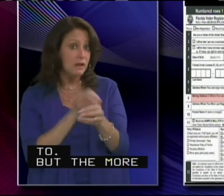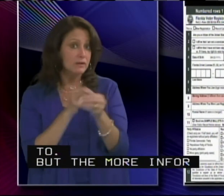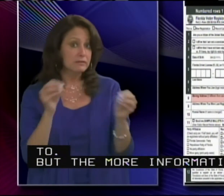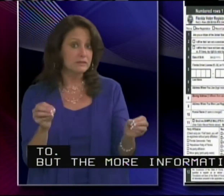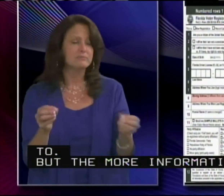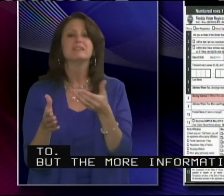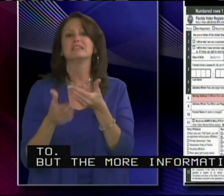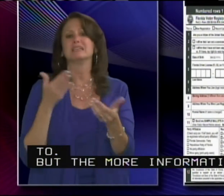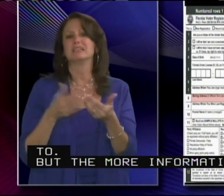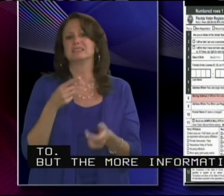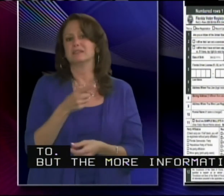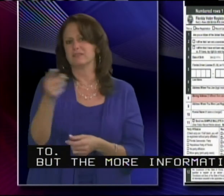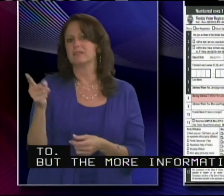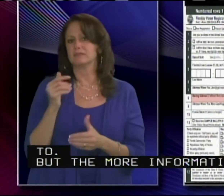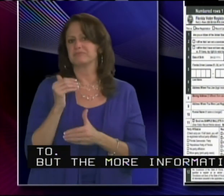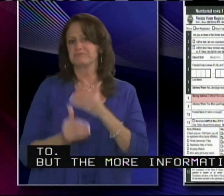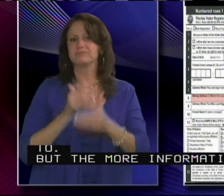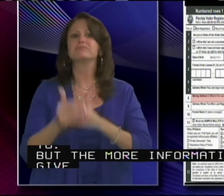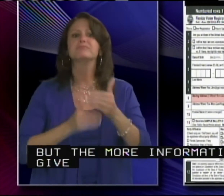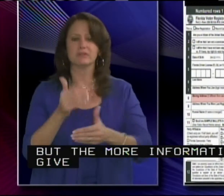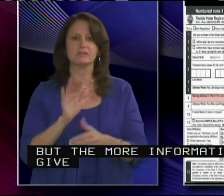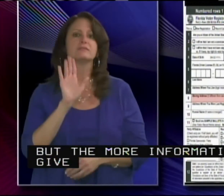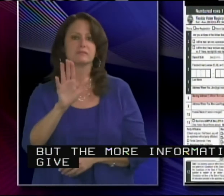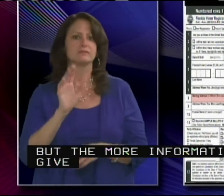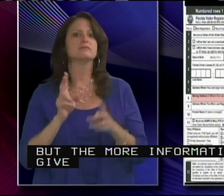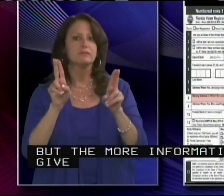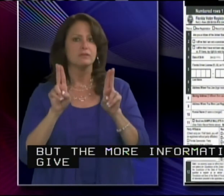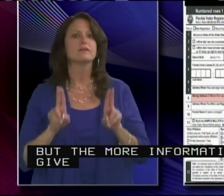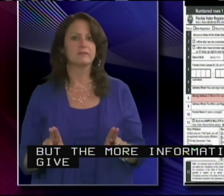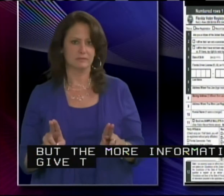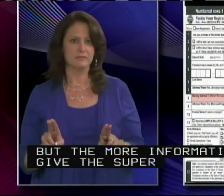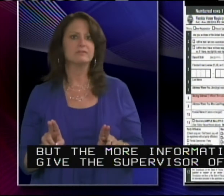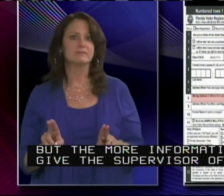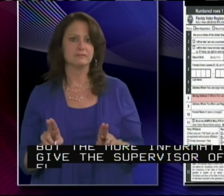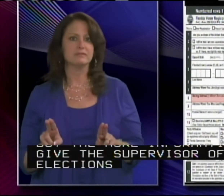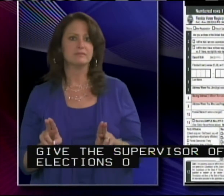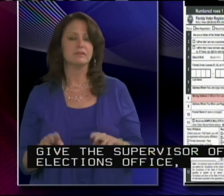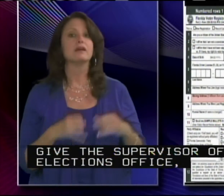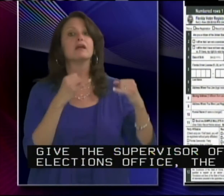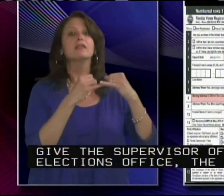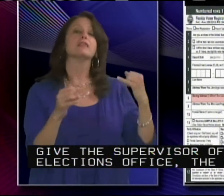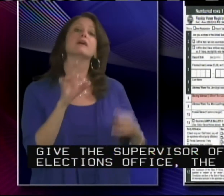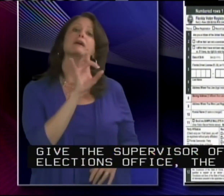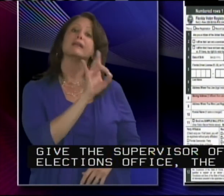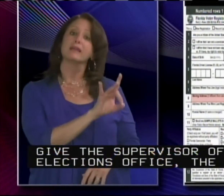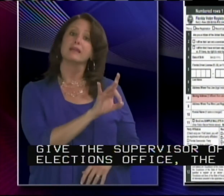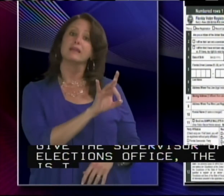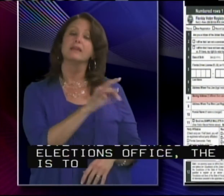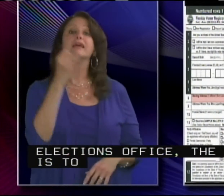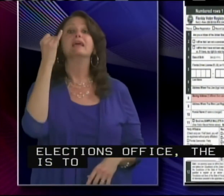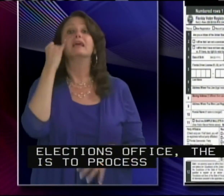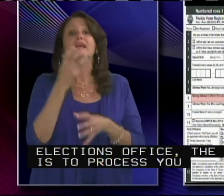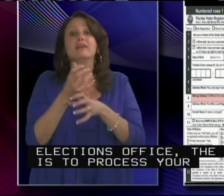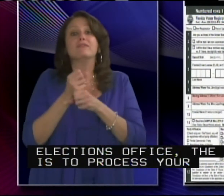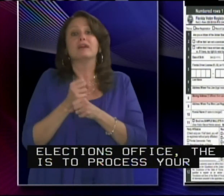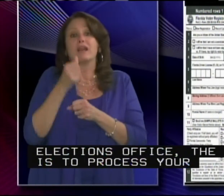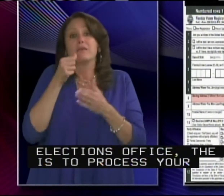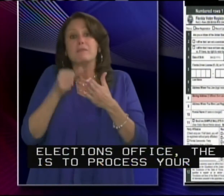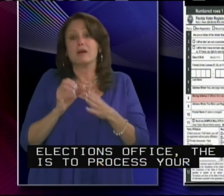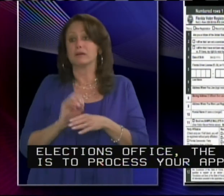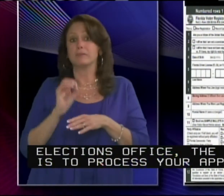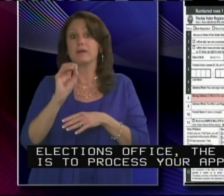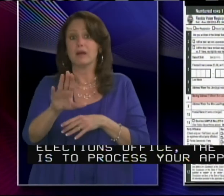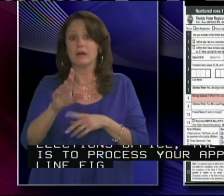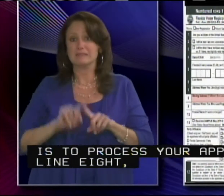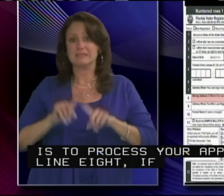Elections office, the easier it is for them to process your application. Line 8. If you get your